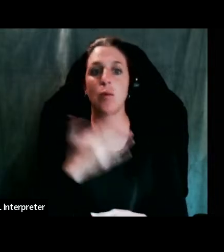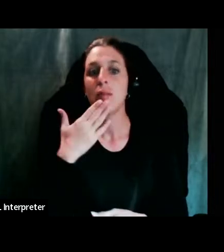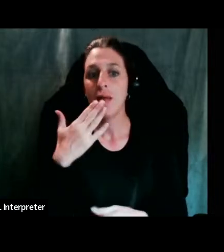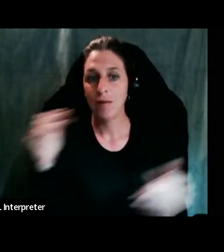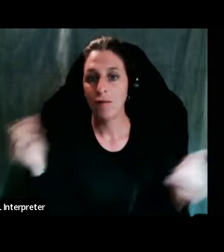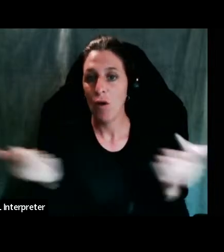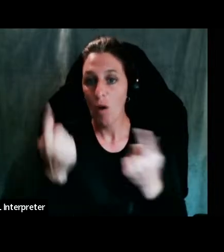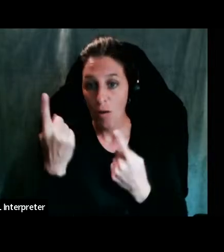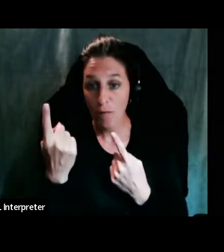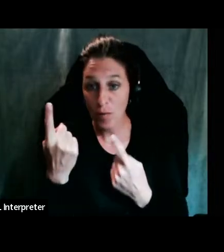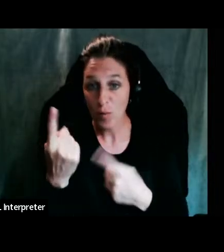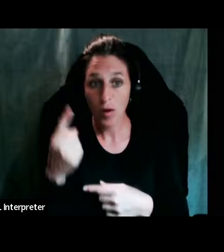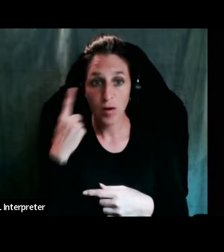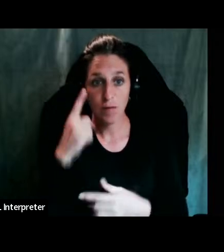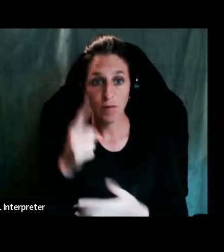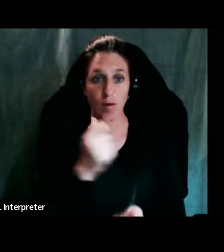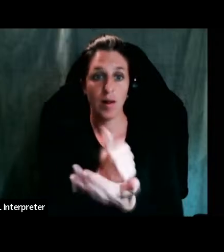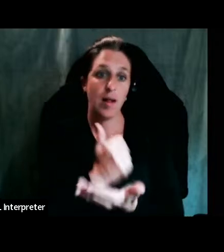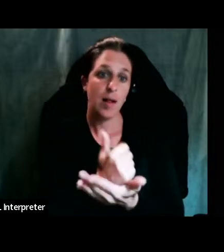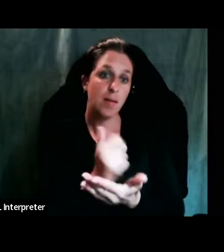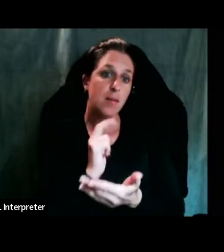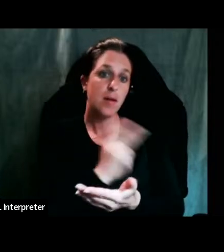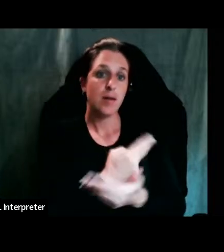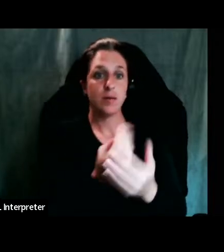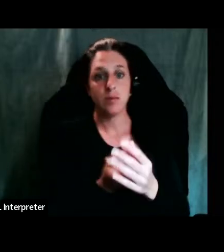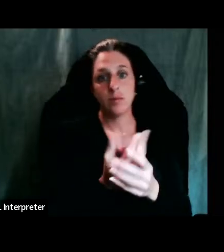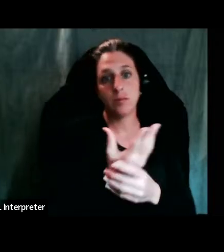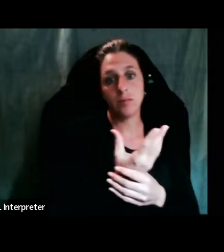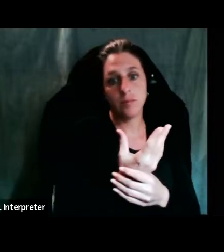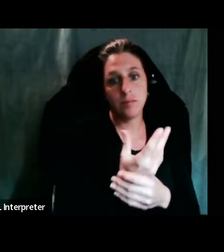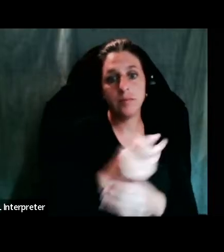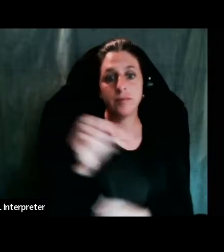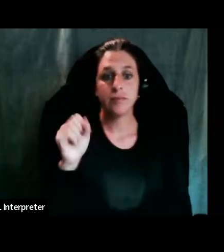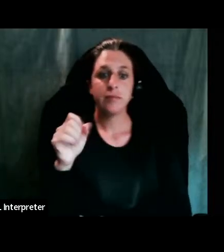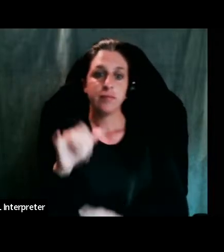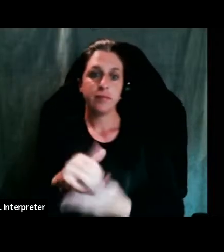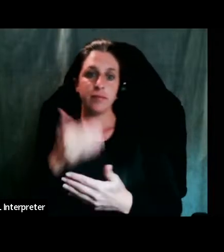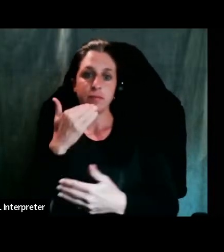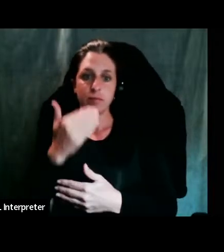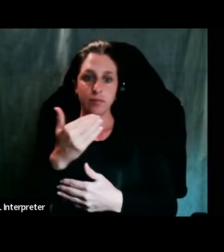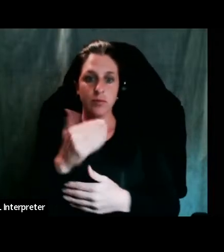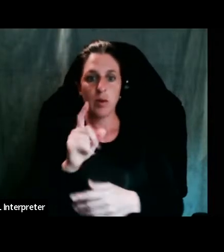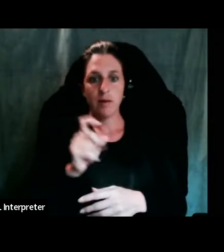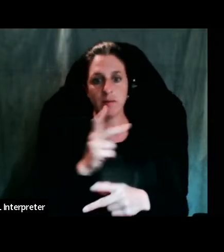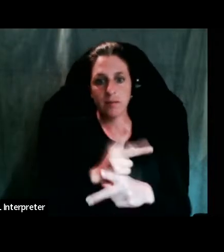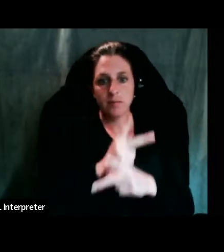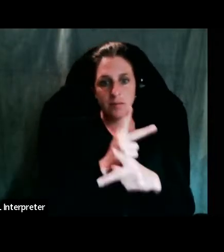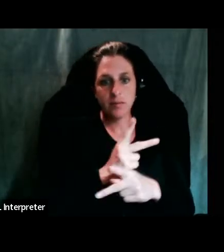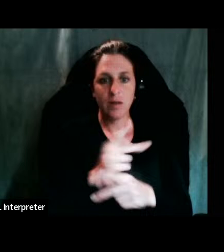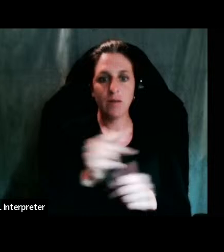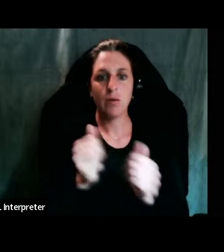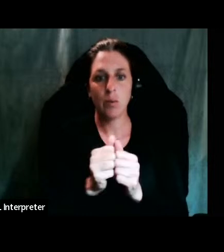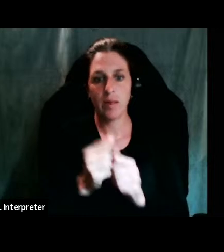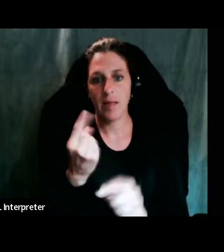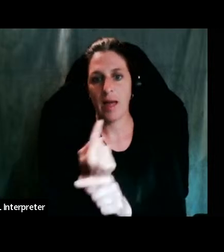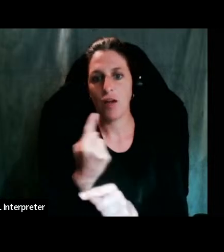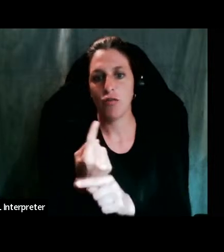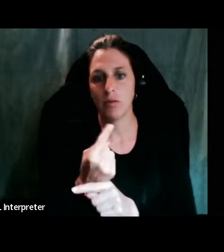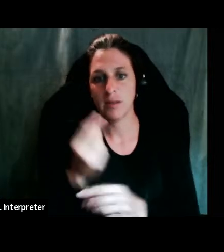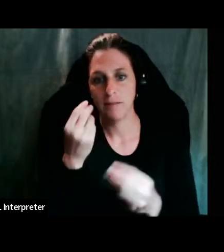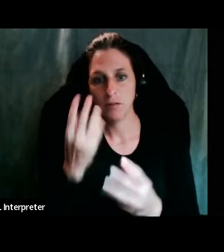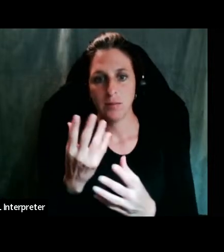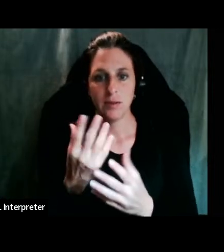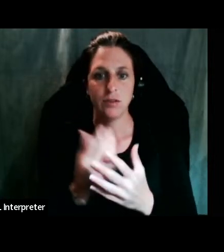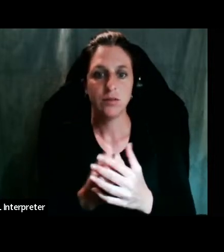to in helping us grow. Right. No, that's good. But we just have to be very careful with accurate information. So I just want to